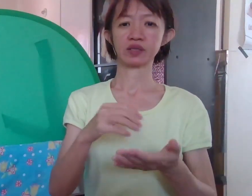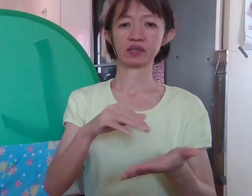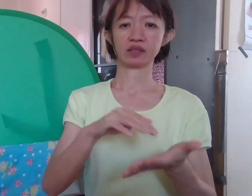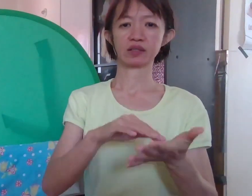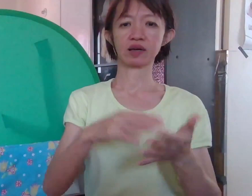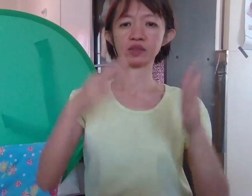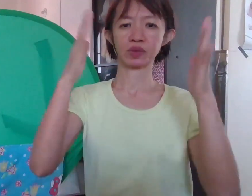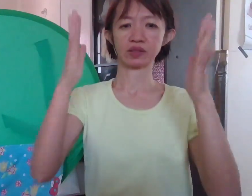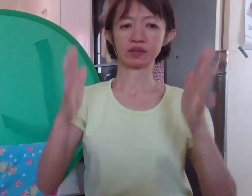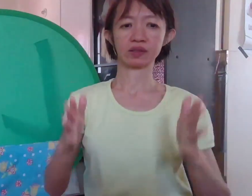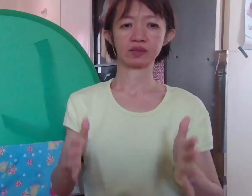their graduate.